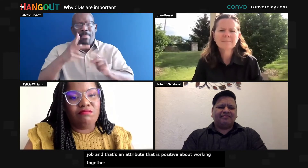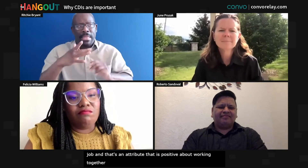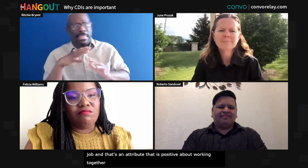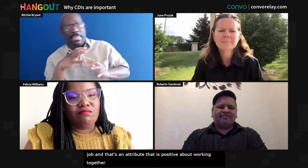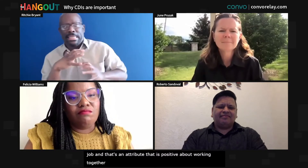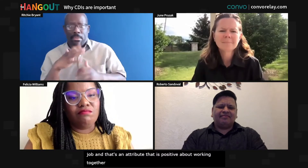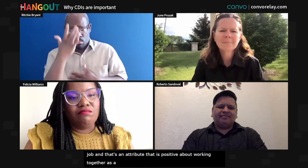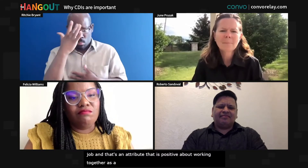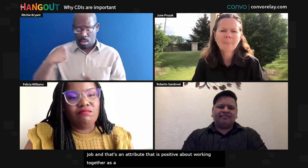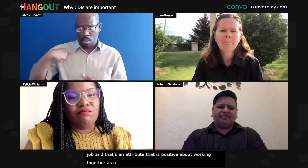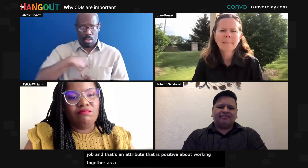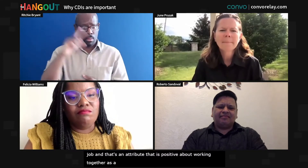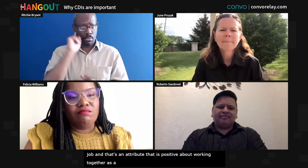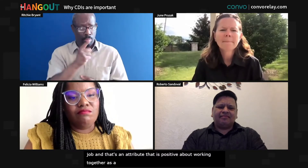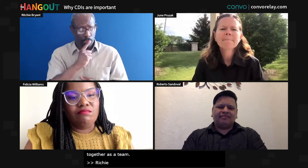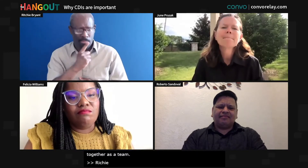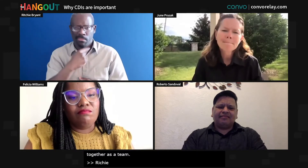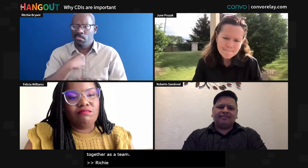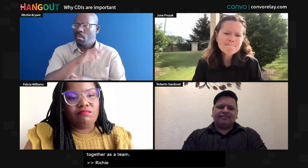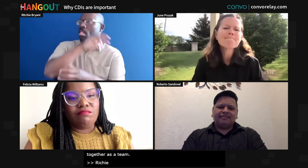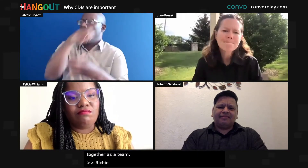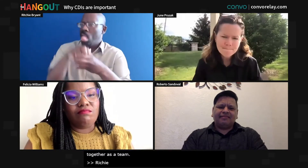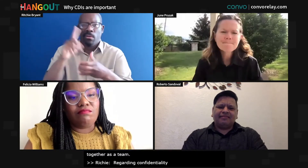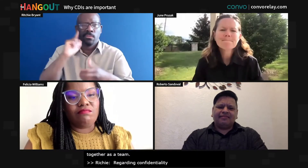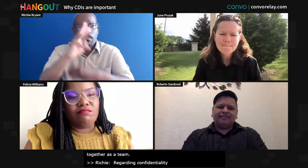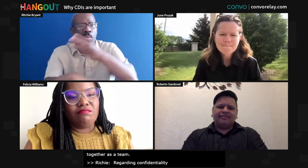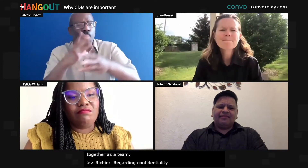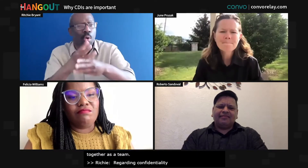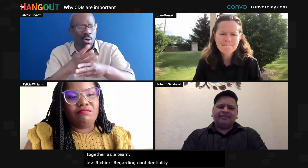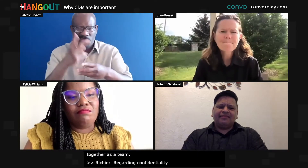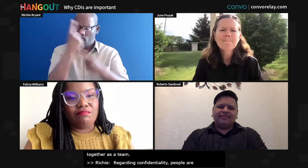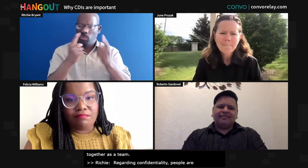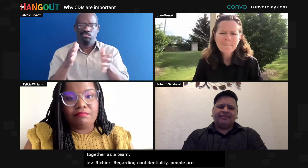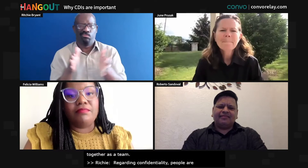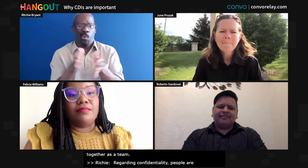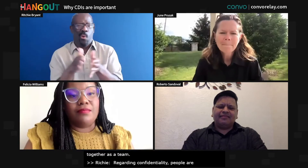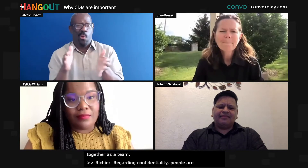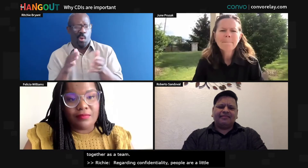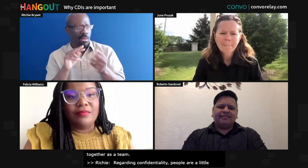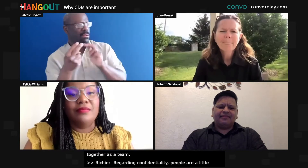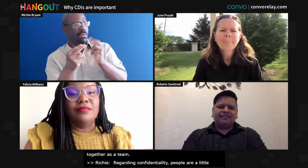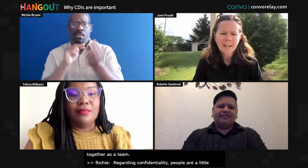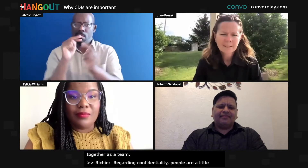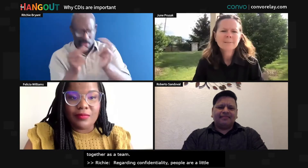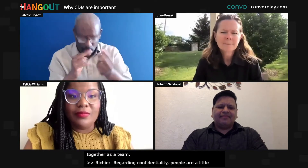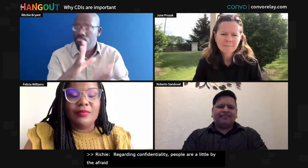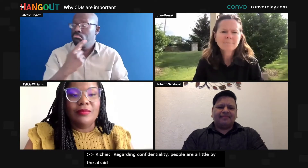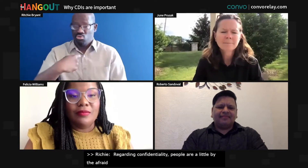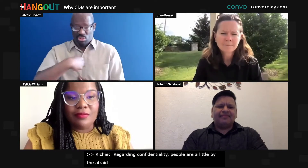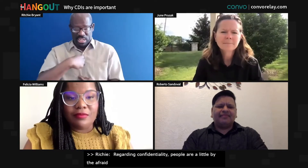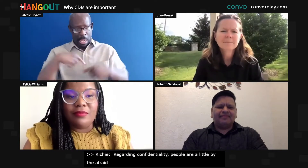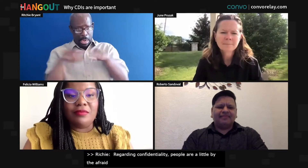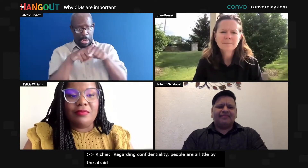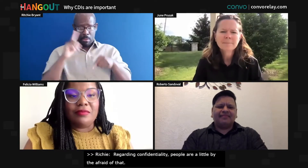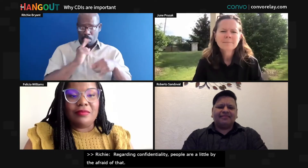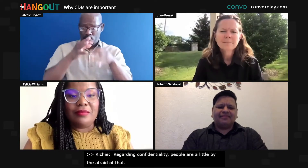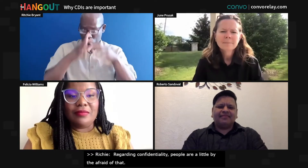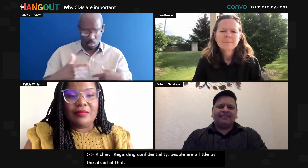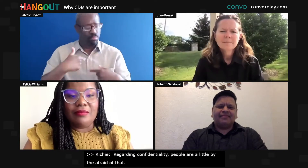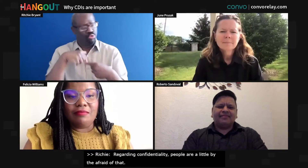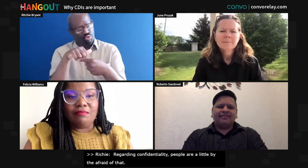regarding confidentiality, people are a little bit afraid of that because, deaf people, we're in the deaf world, right? And it's a small